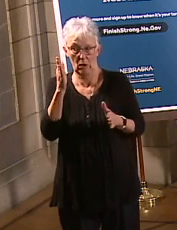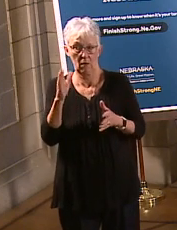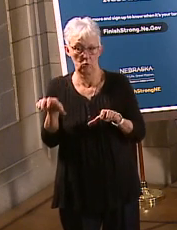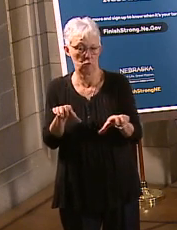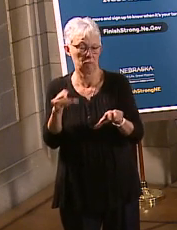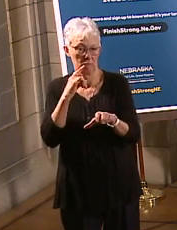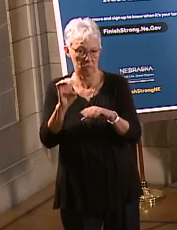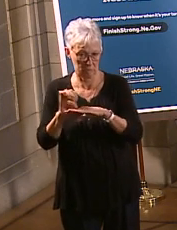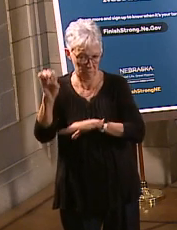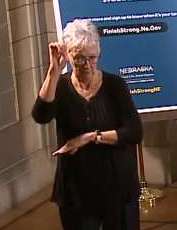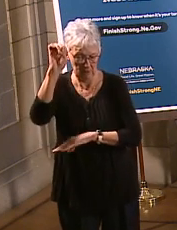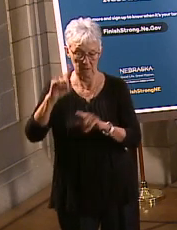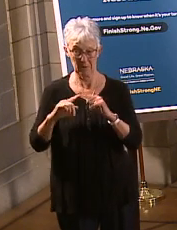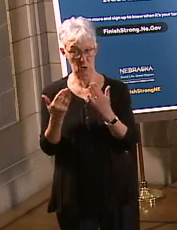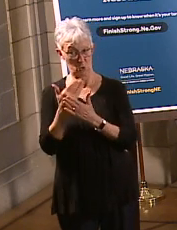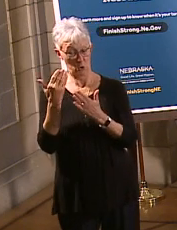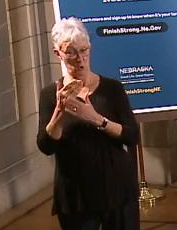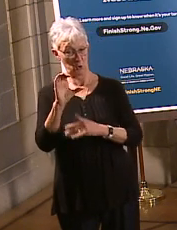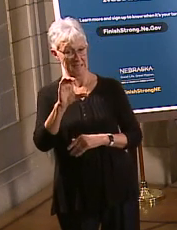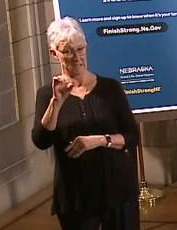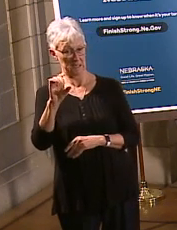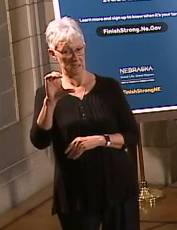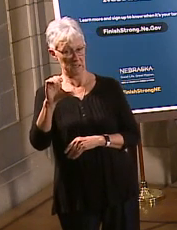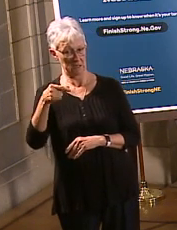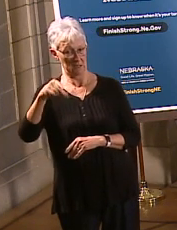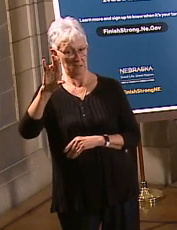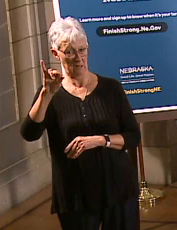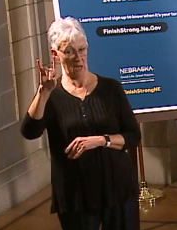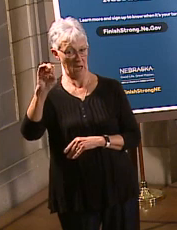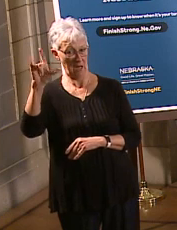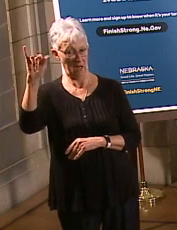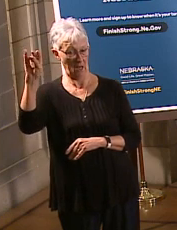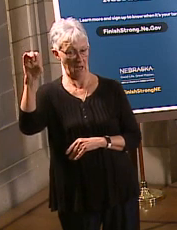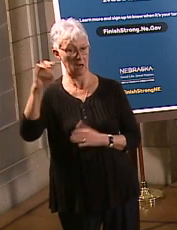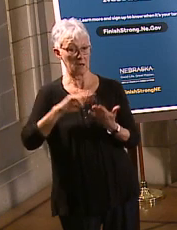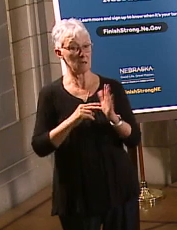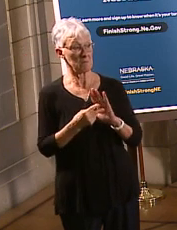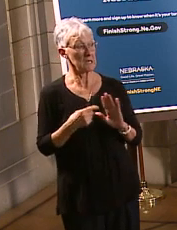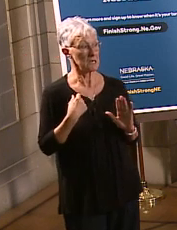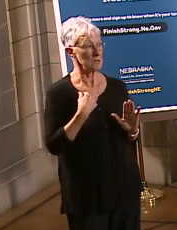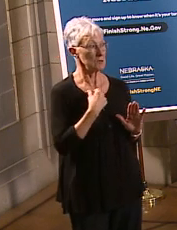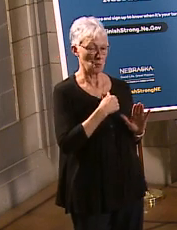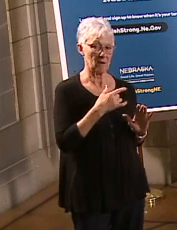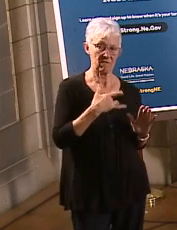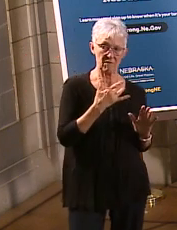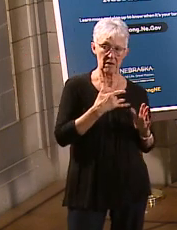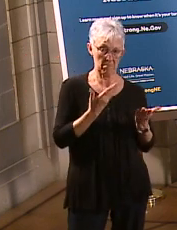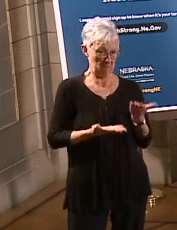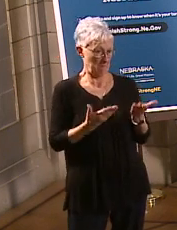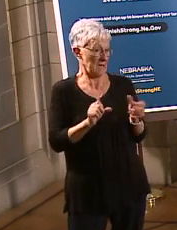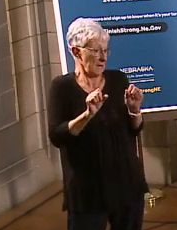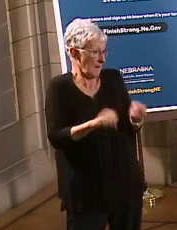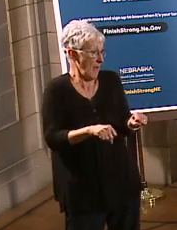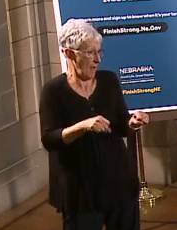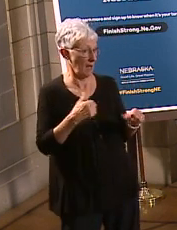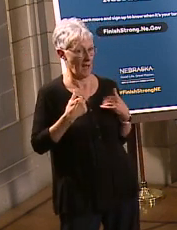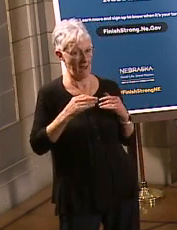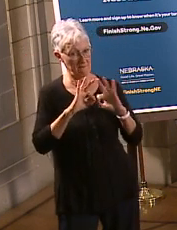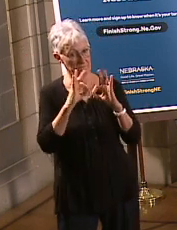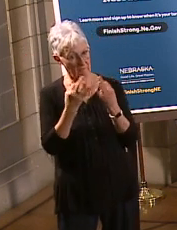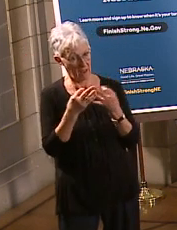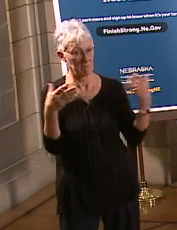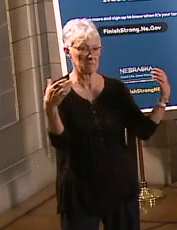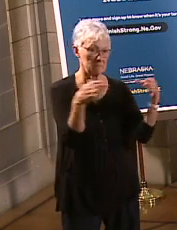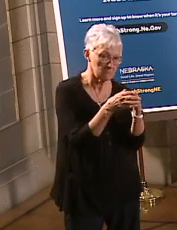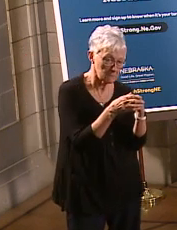know, with the new CDC guidelines, does create more opportunities for people to be able to get together. And I think the same is true, though, is we want to